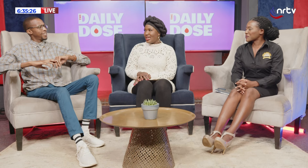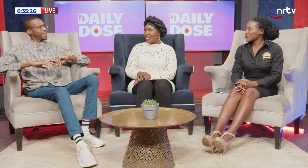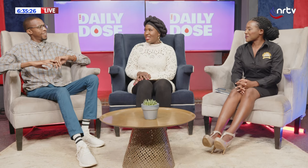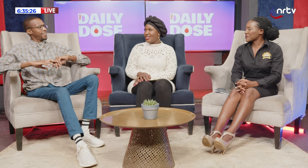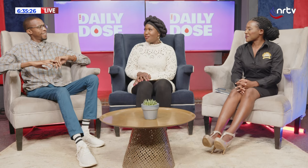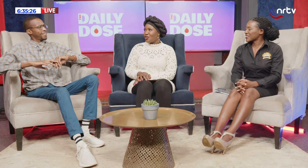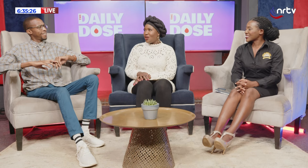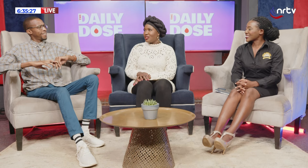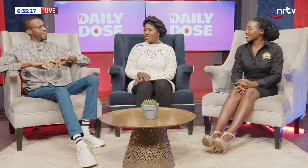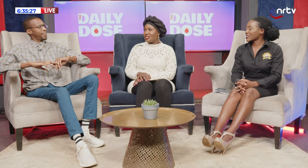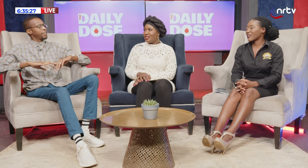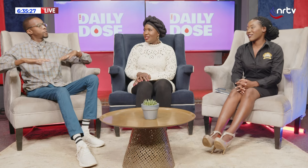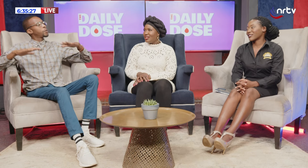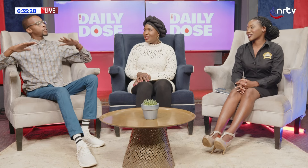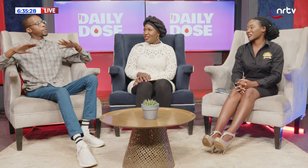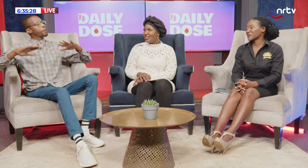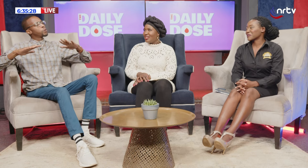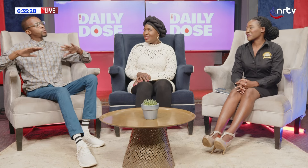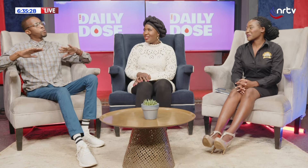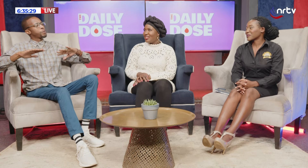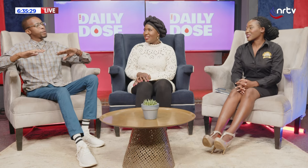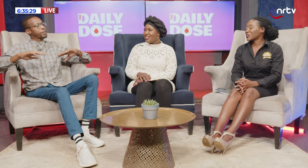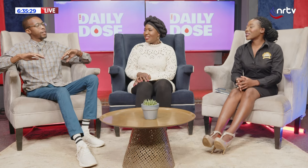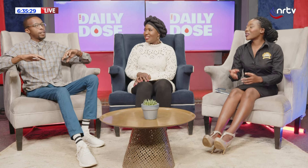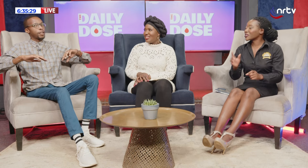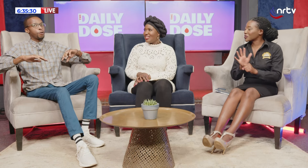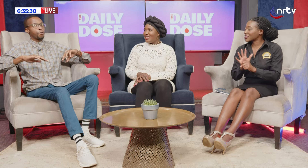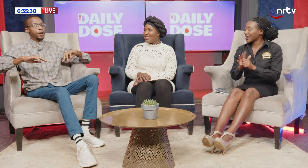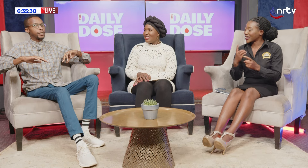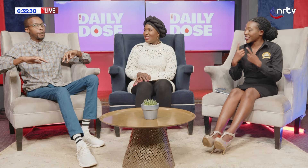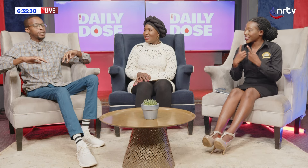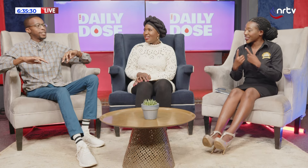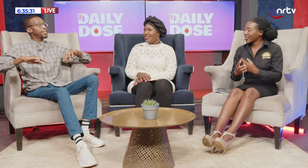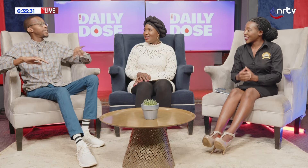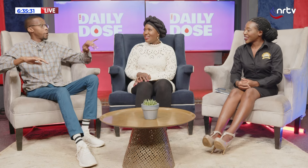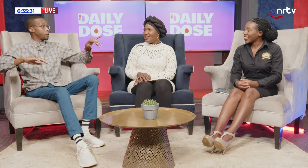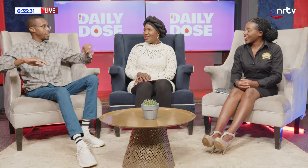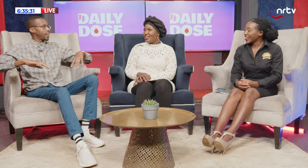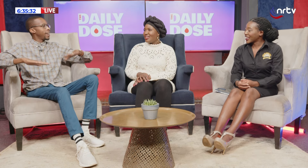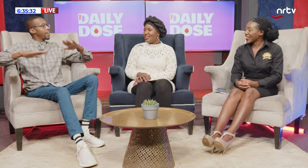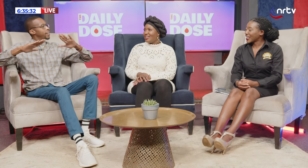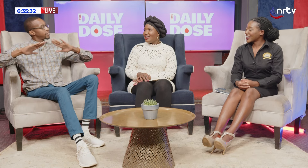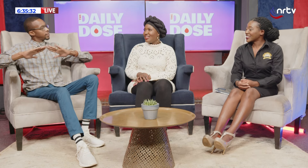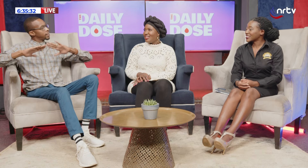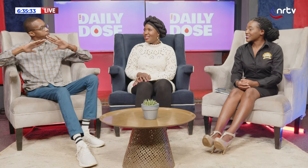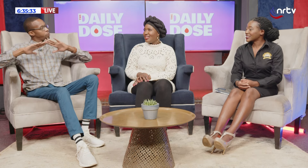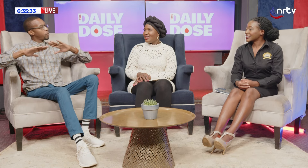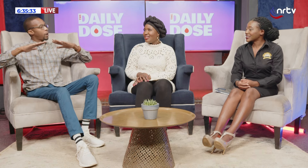And then I forgot. But also with you had a lot the to resurrection, say. She had a lot to say. Yeah. It keeps you, how do you